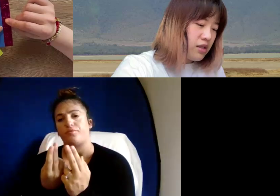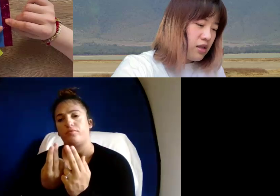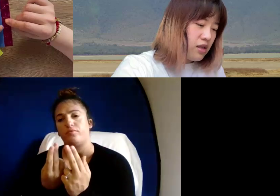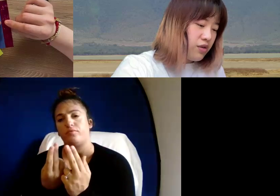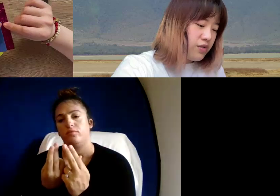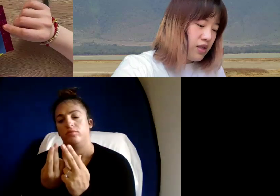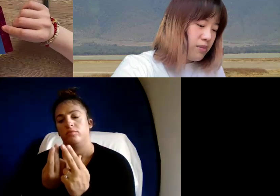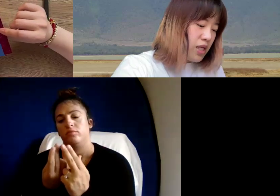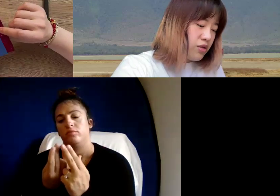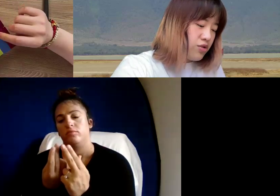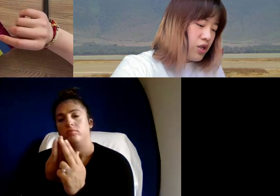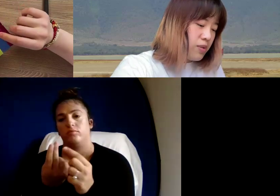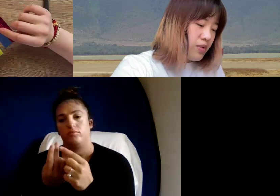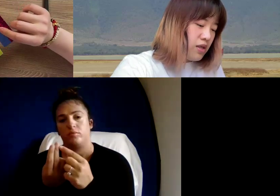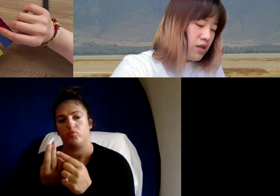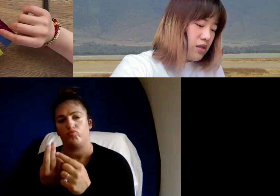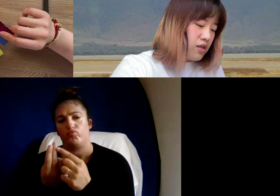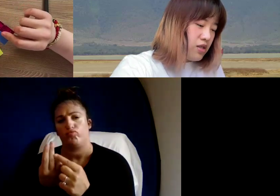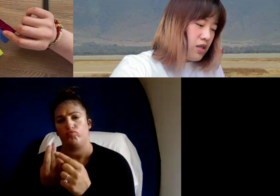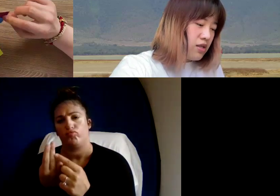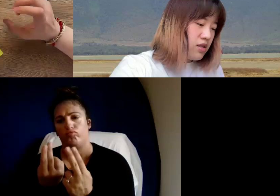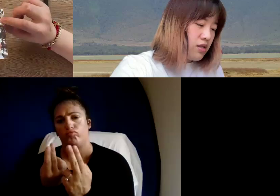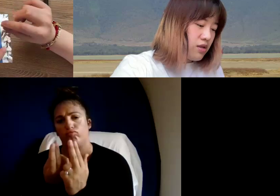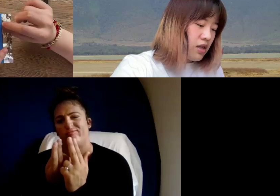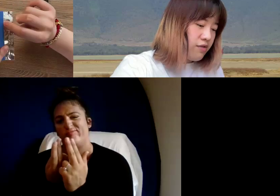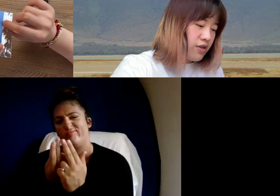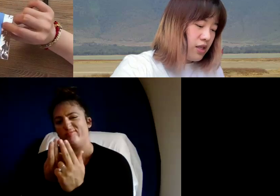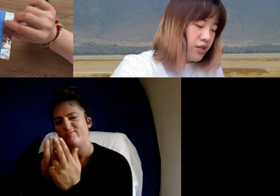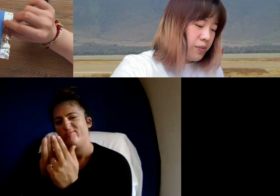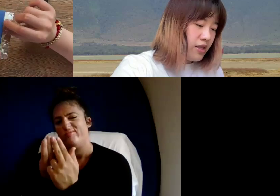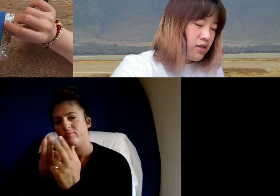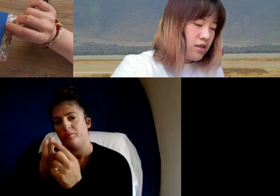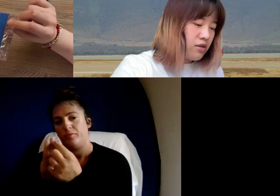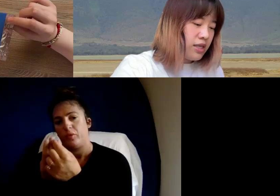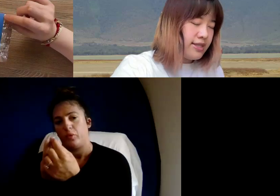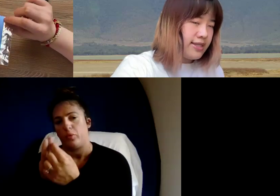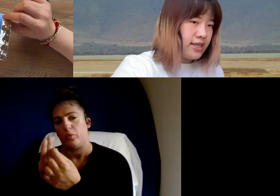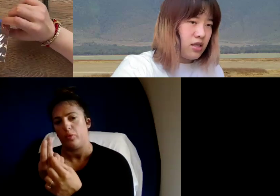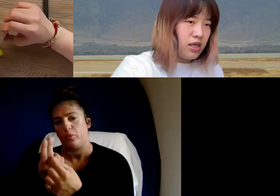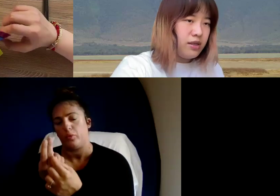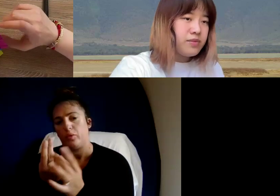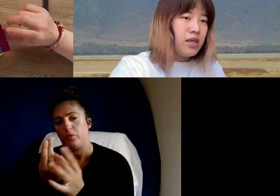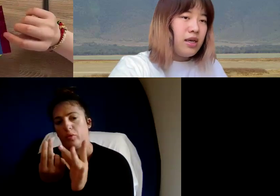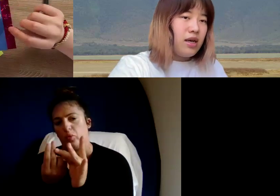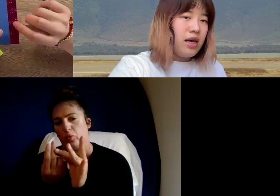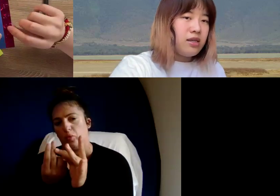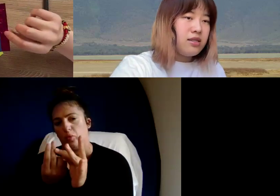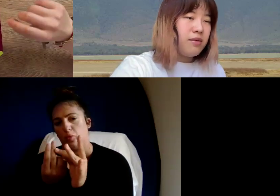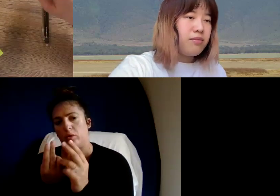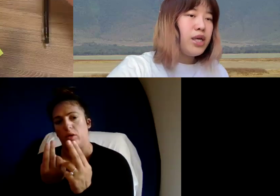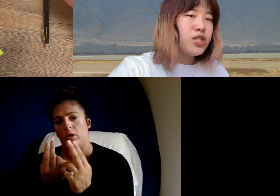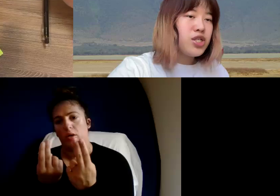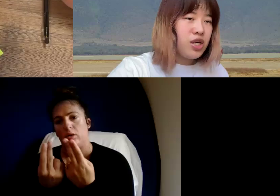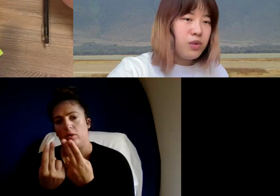part of the metal strip just to cover a little bit so it sticks on it.